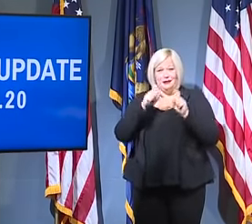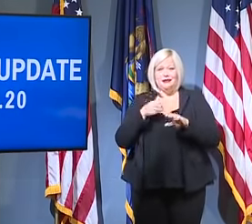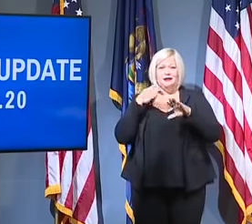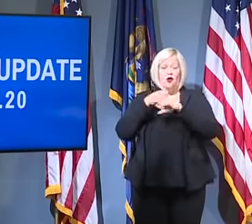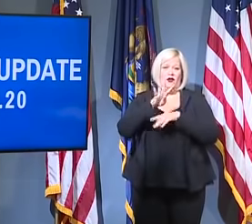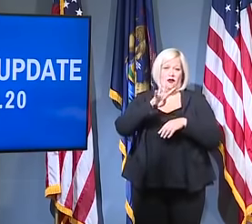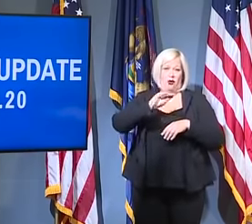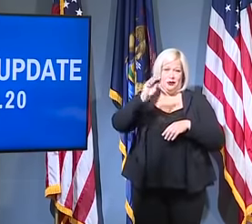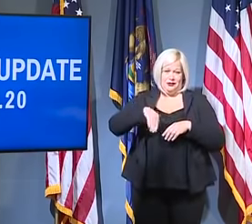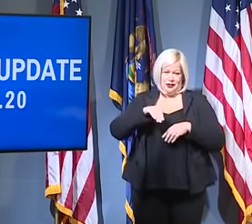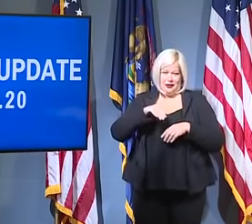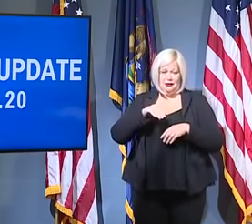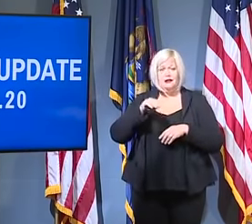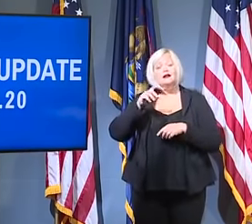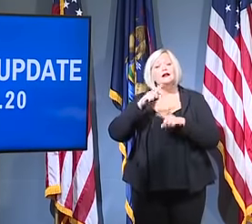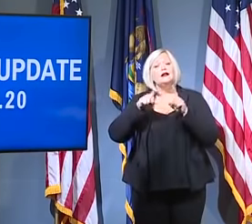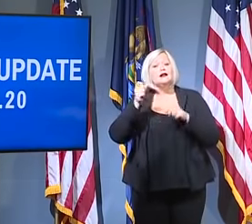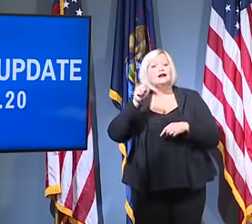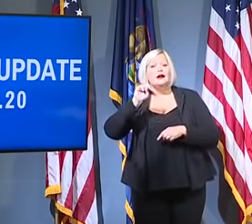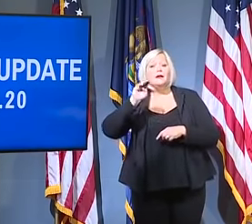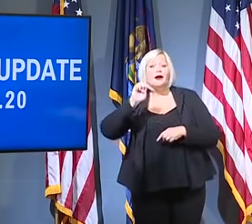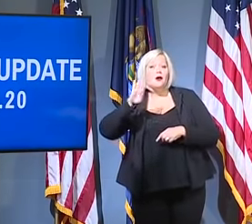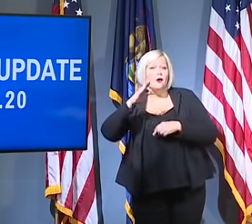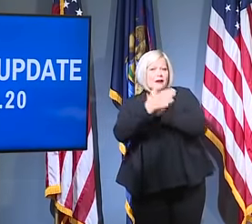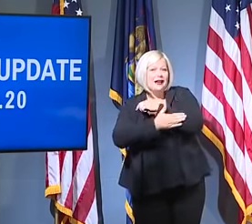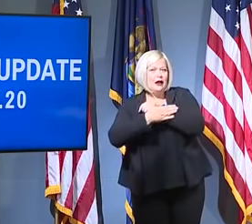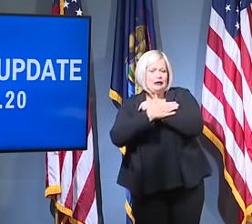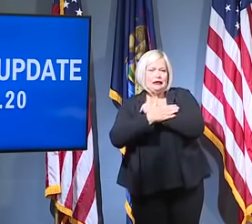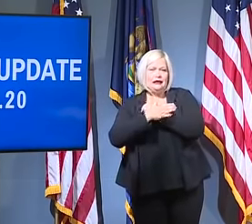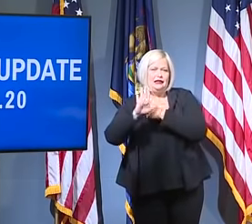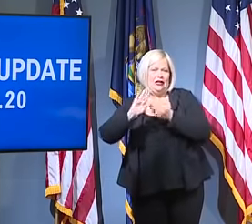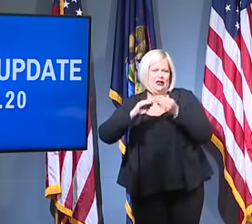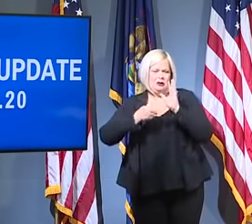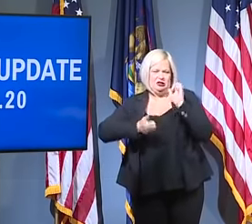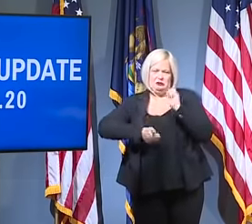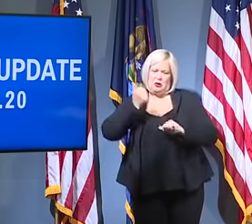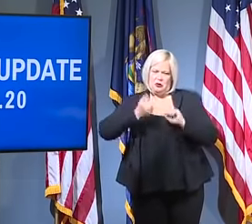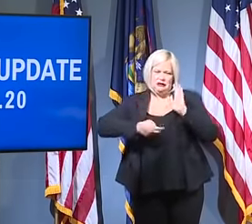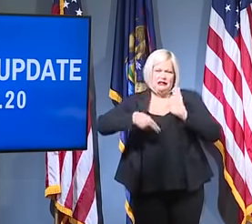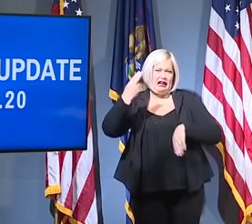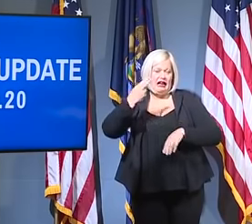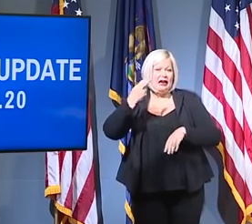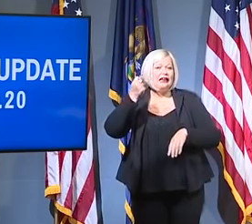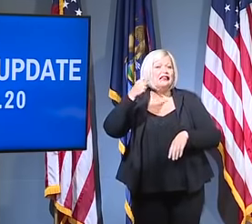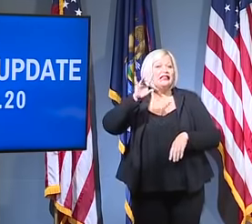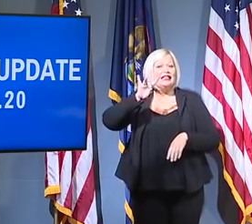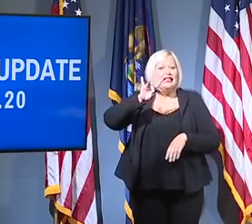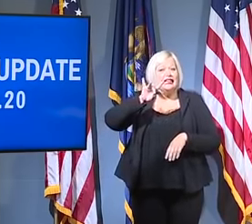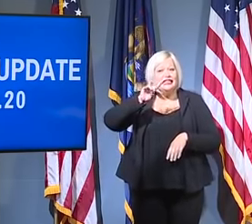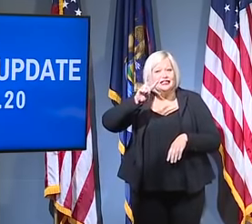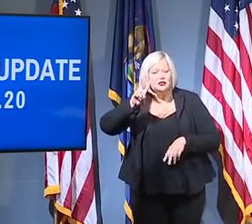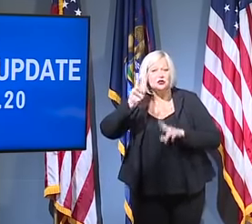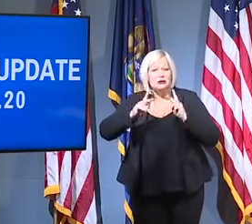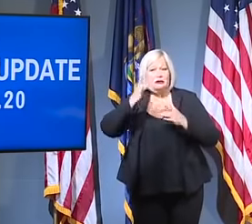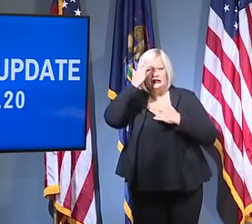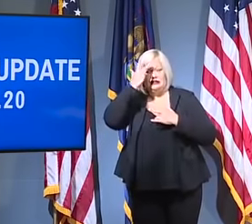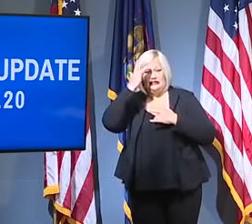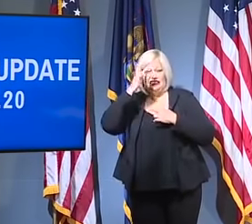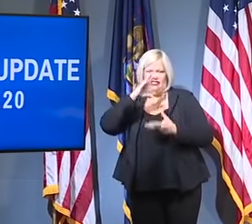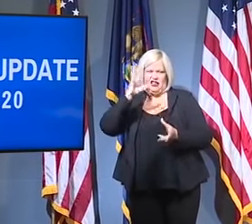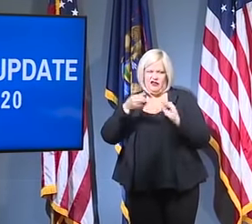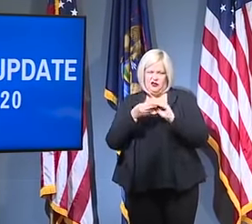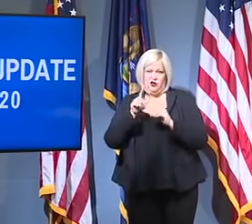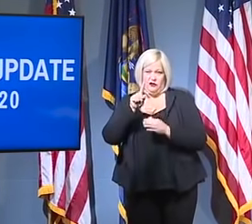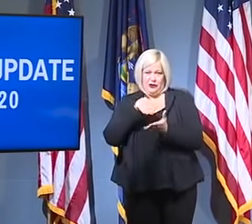4%. Macomb County has the highest numbers in the region, with a case rate of 82 cases per million people per